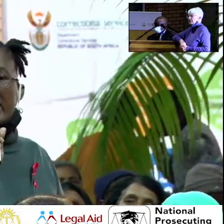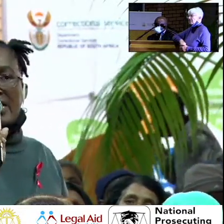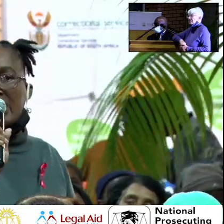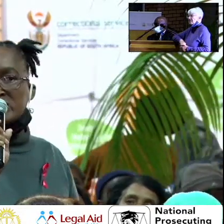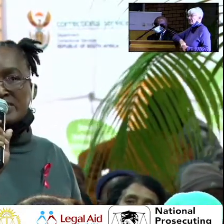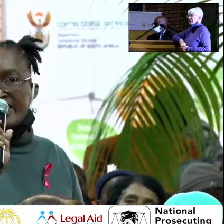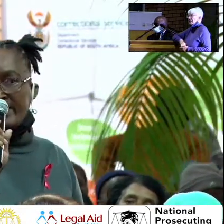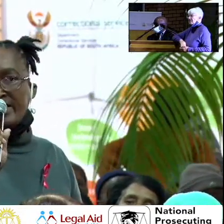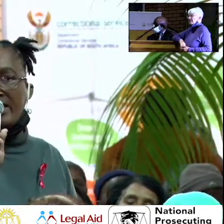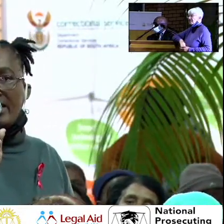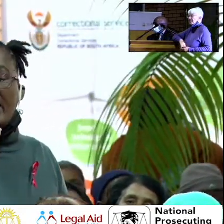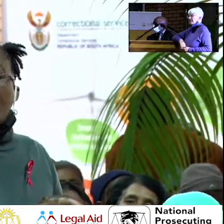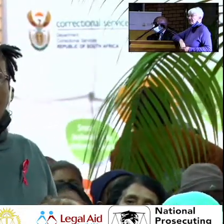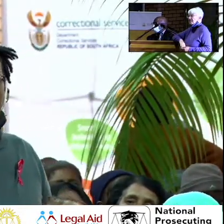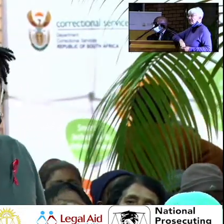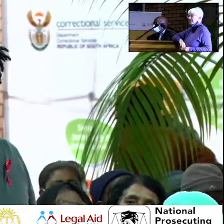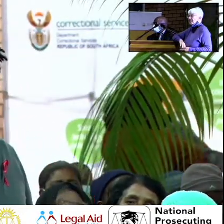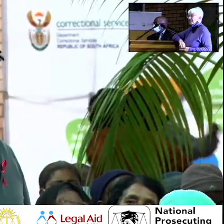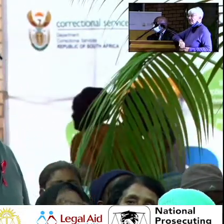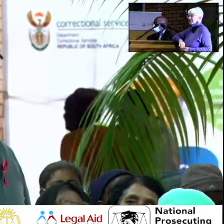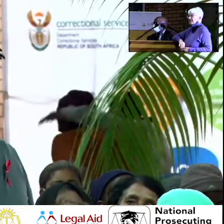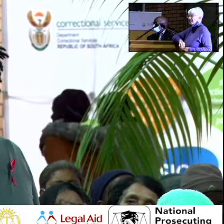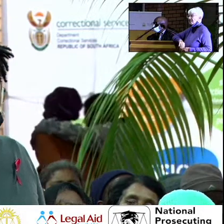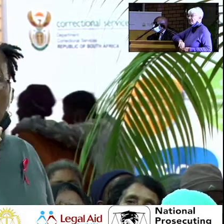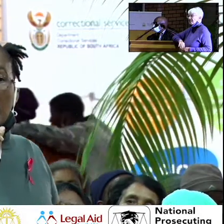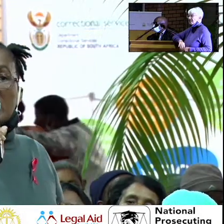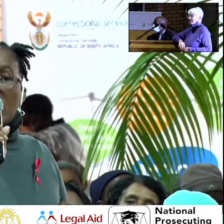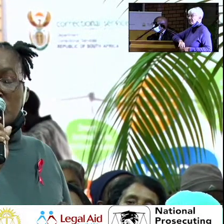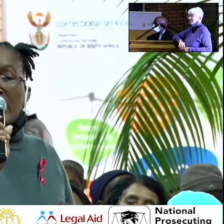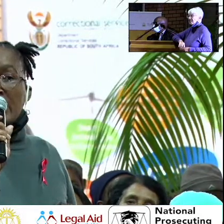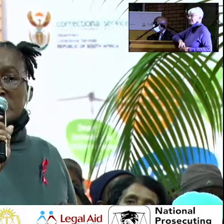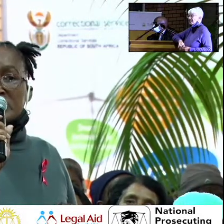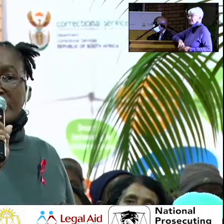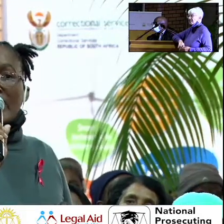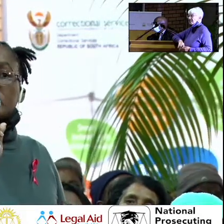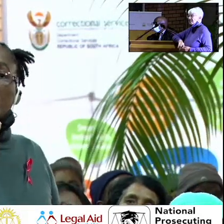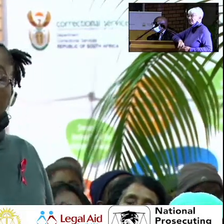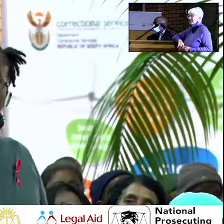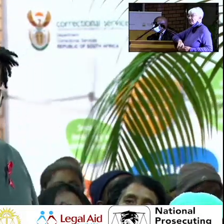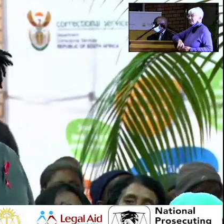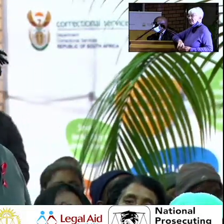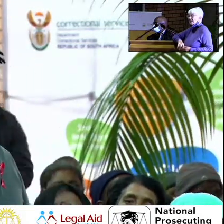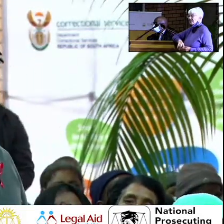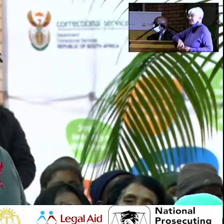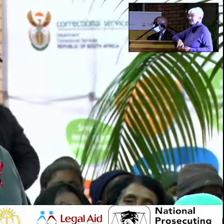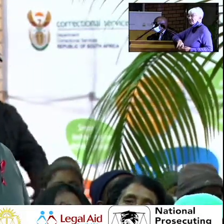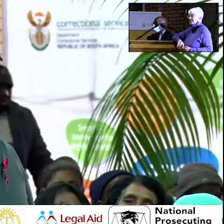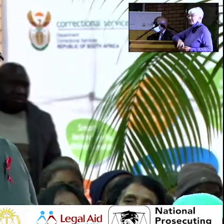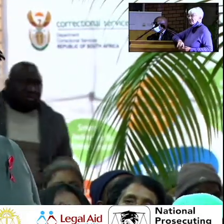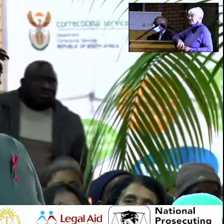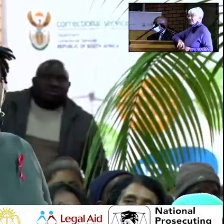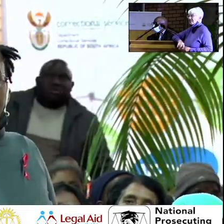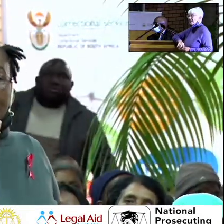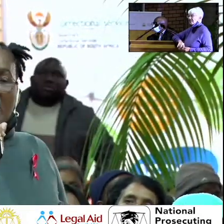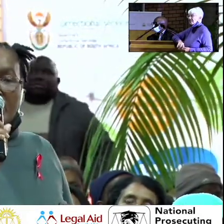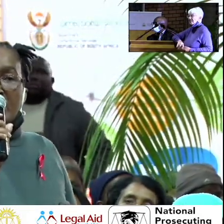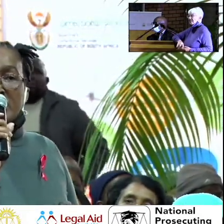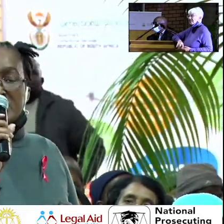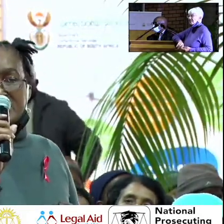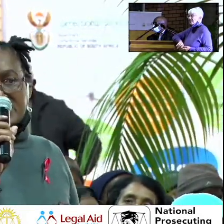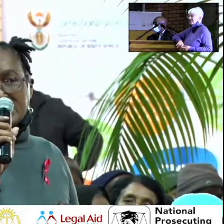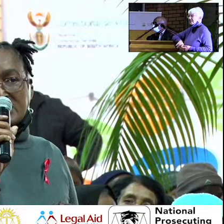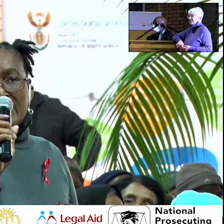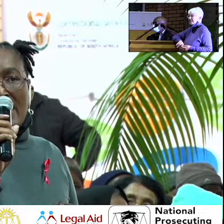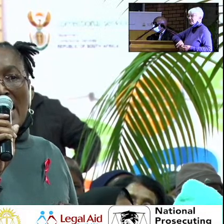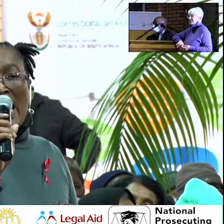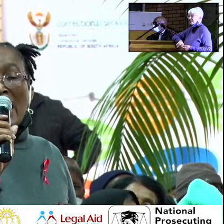didn't have a house then. Now I'm staying in my own house by 24. The problem is